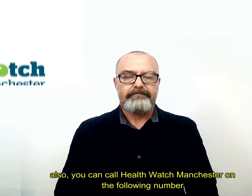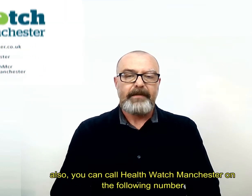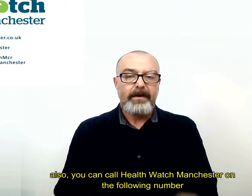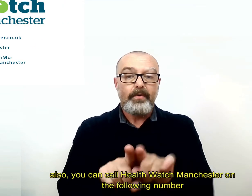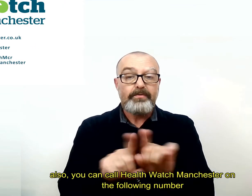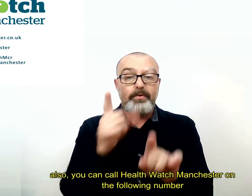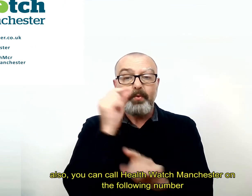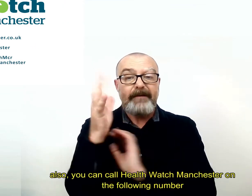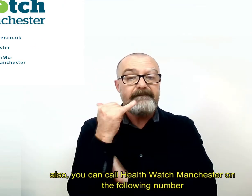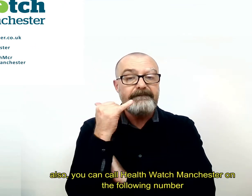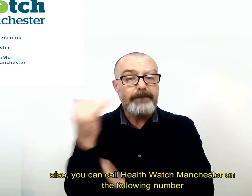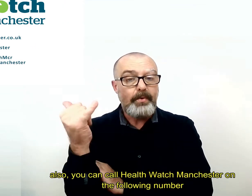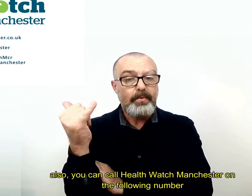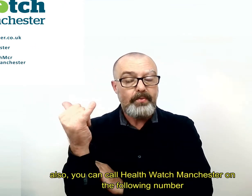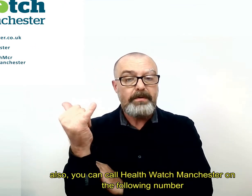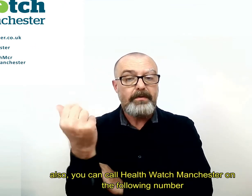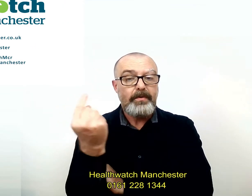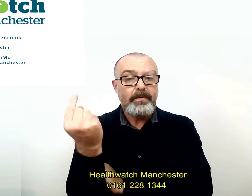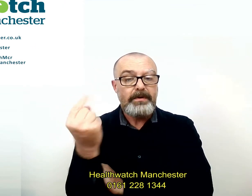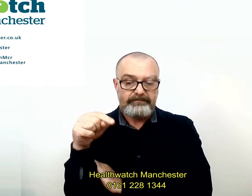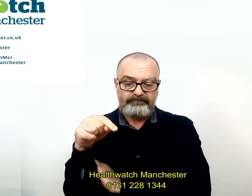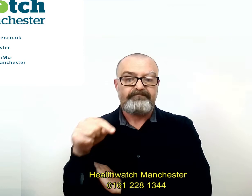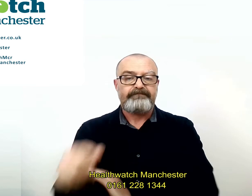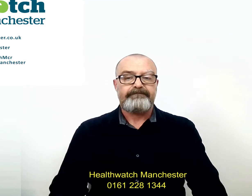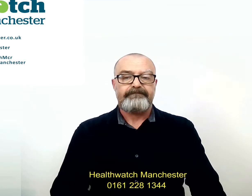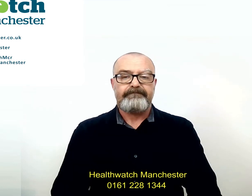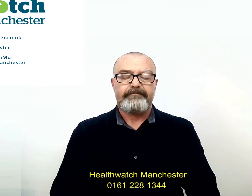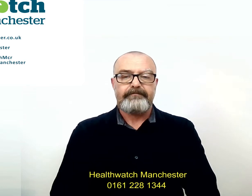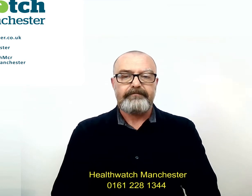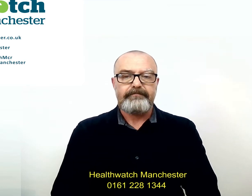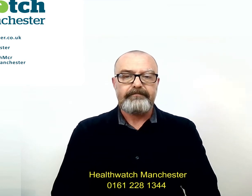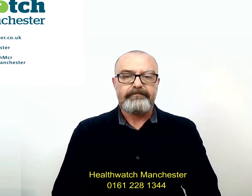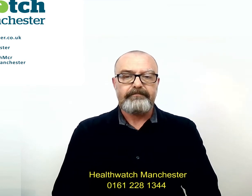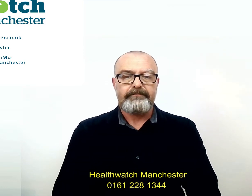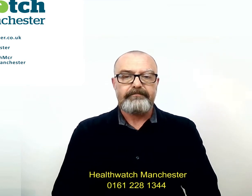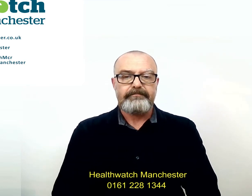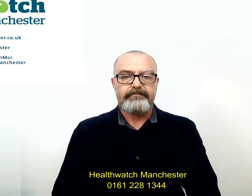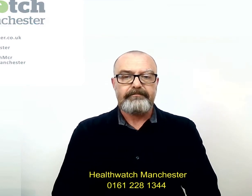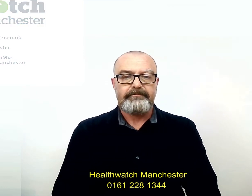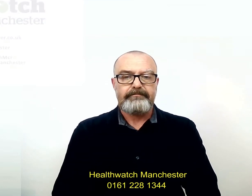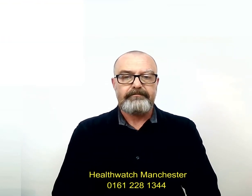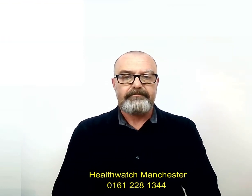Or by calling Healthwatch Manchester on 0161 228 1344.